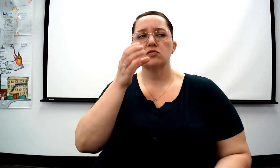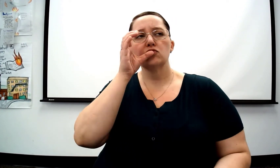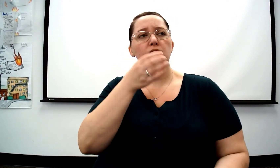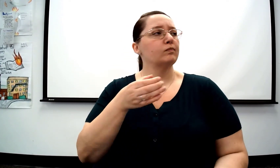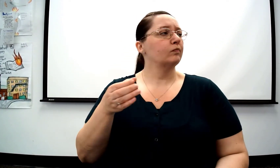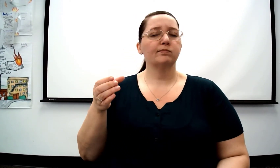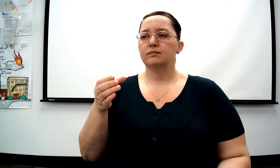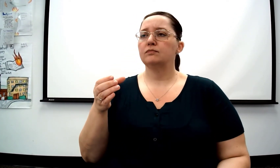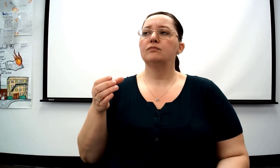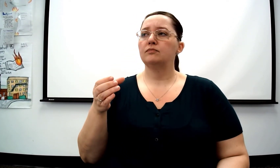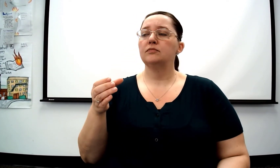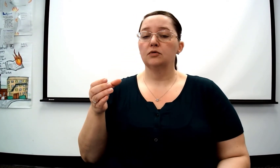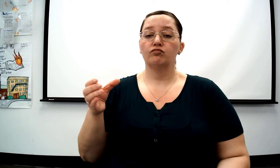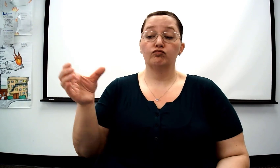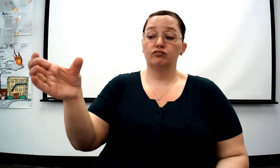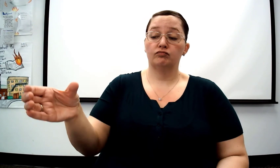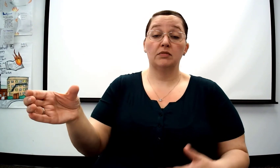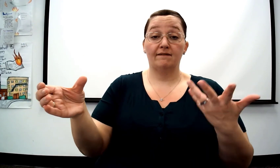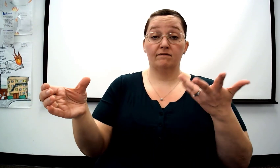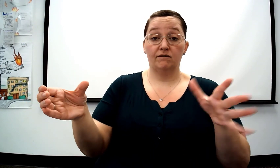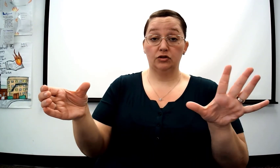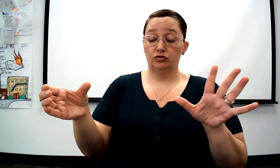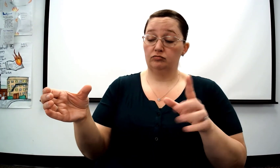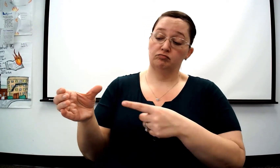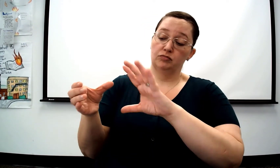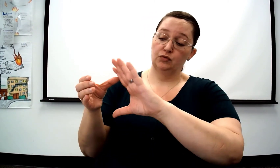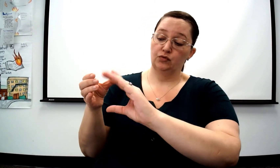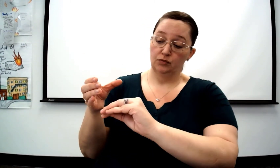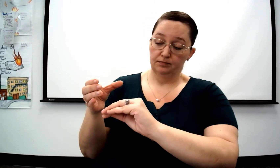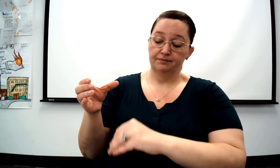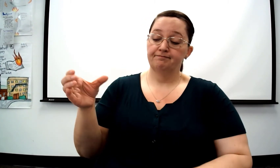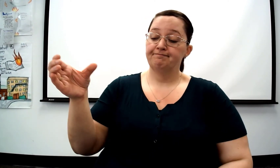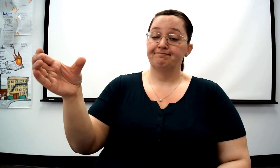I work all day, I'm drinking my coffee. I set it down.